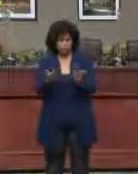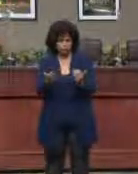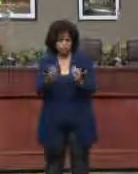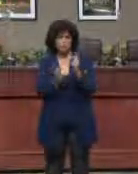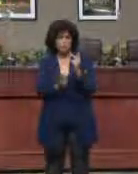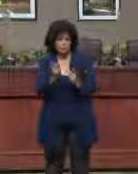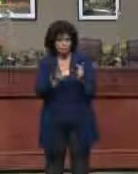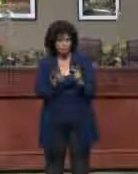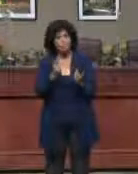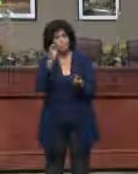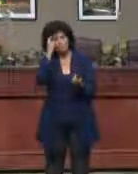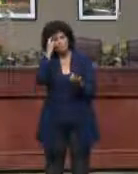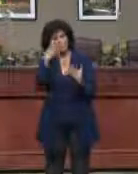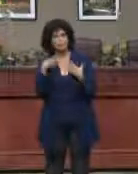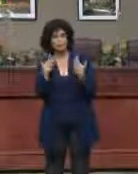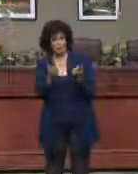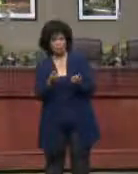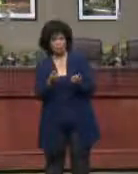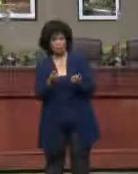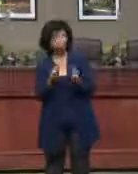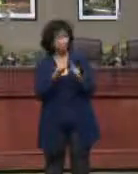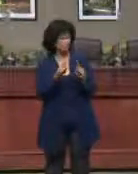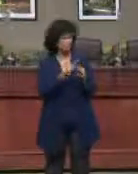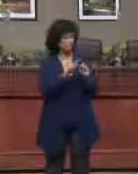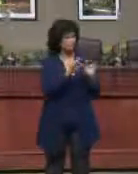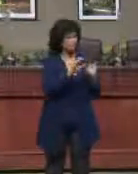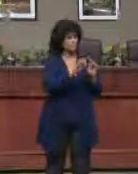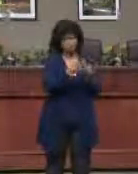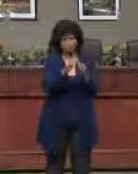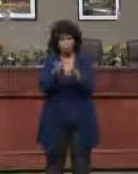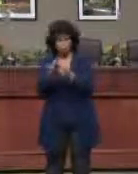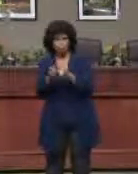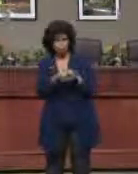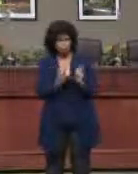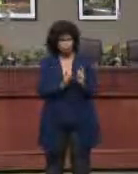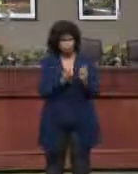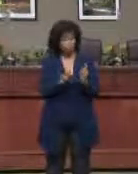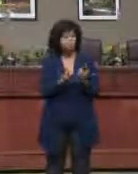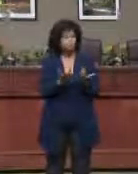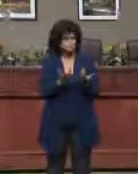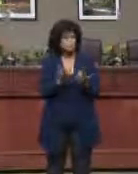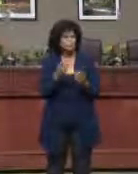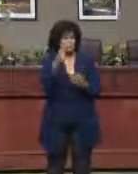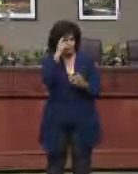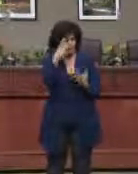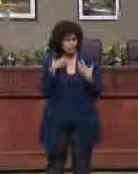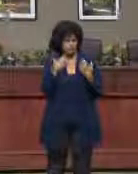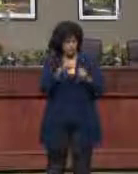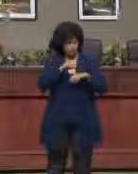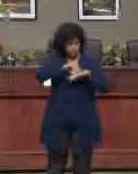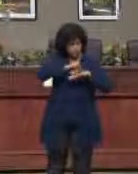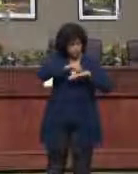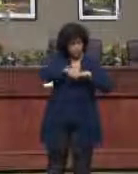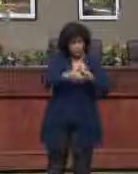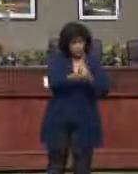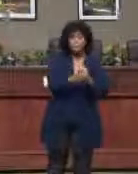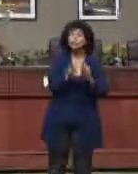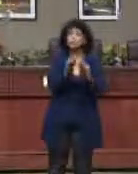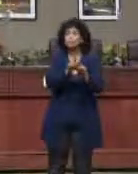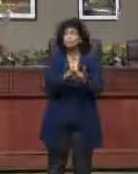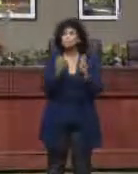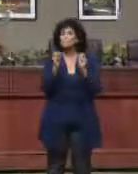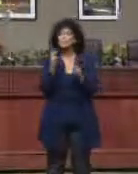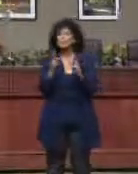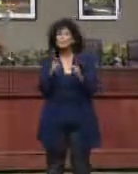through various agencies. We also find that many families were in need of